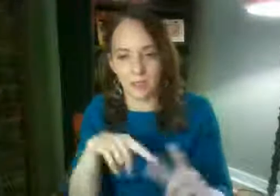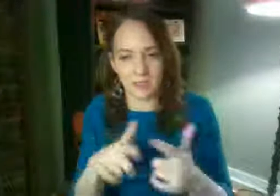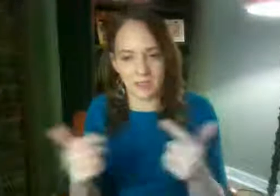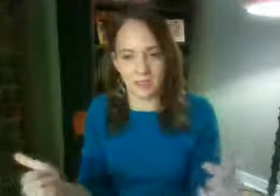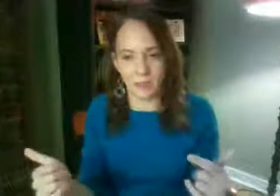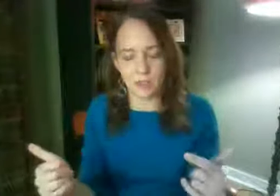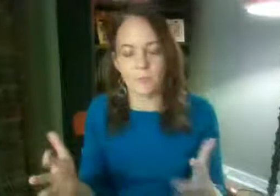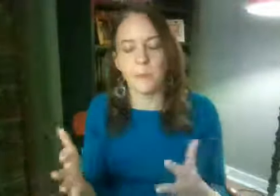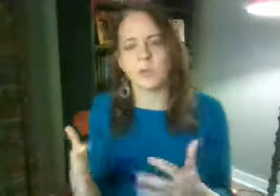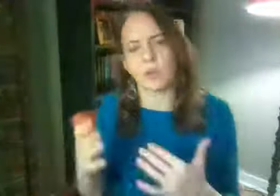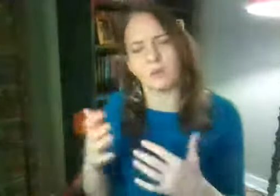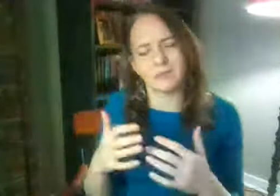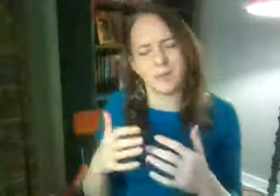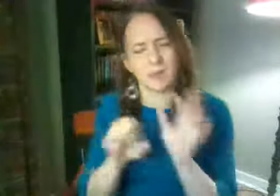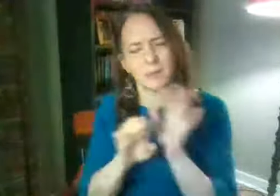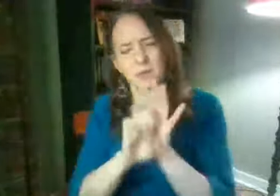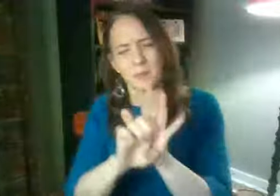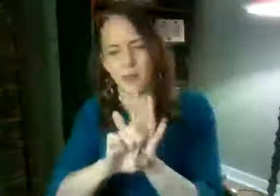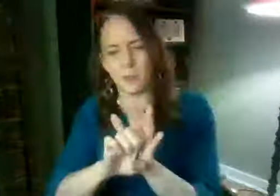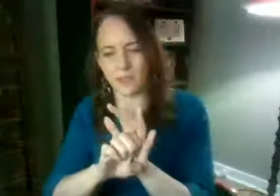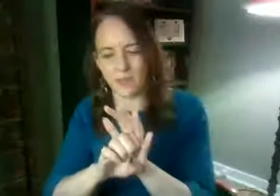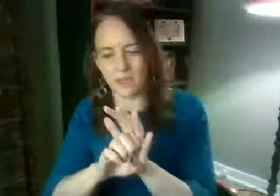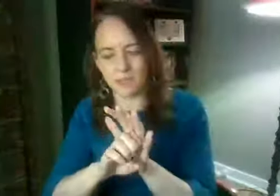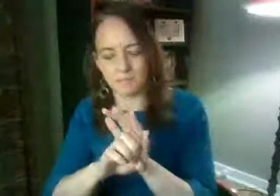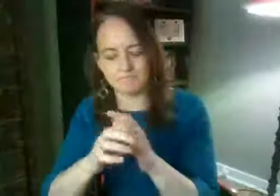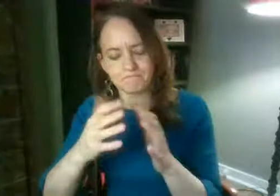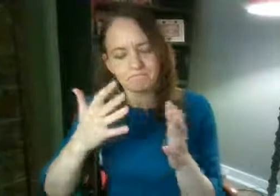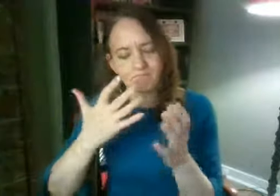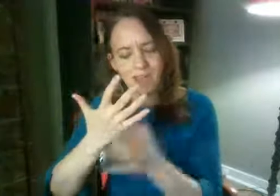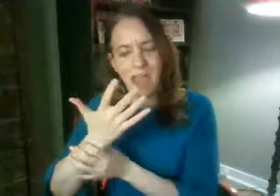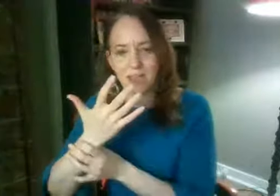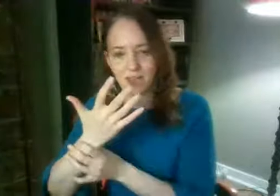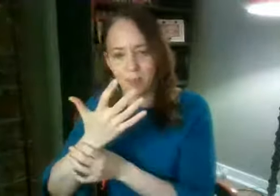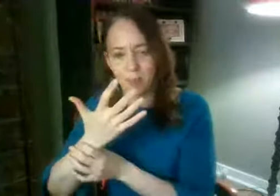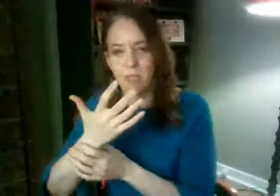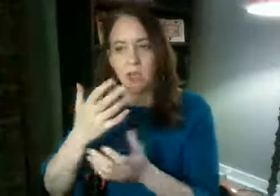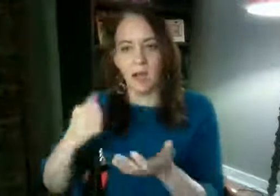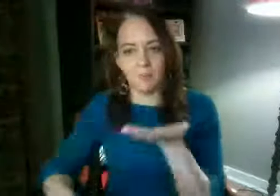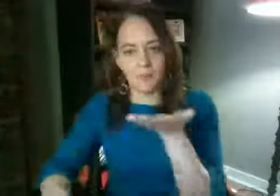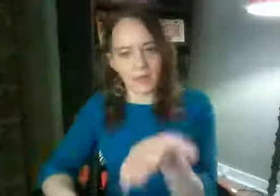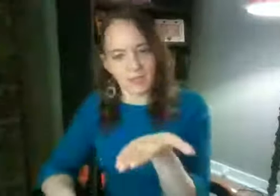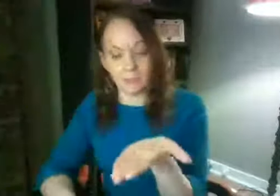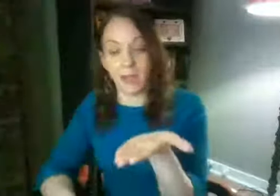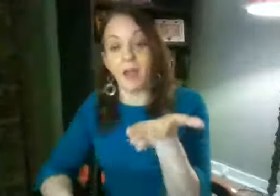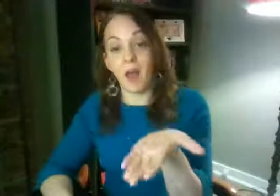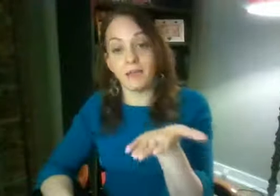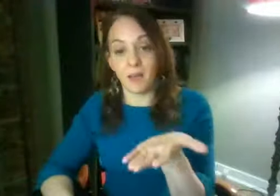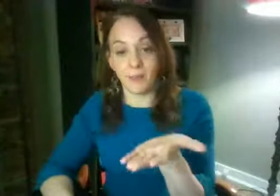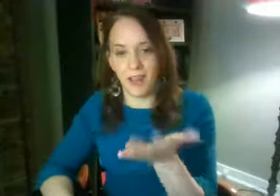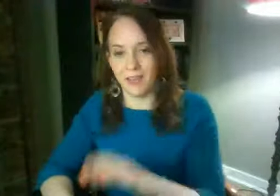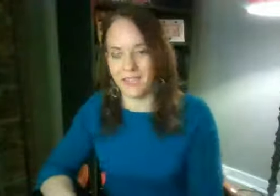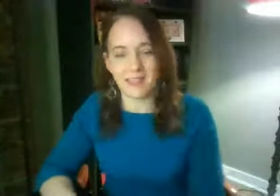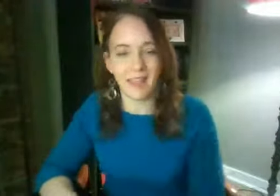meaning in sign language. So let me give you some examples of this. Hand shape. If I take my non-dominant hand, that's the